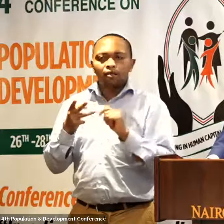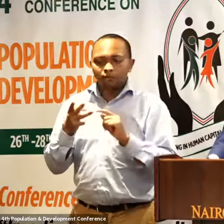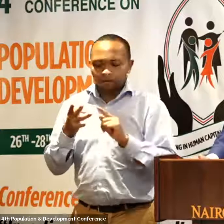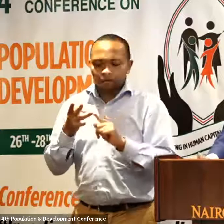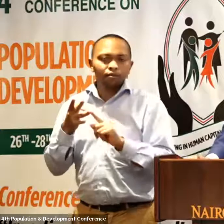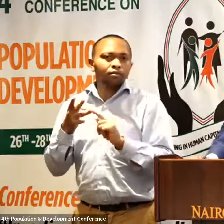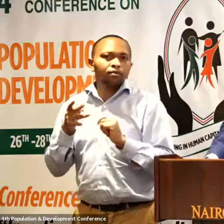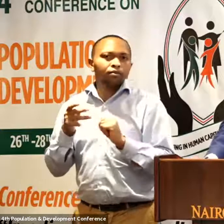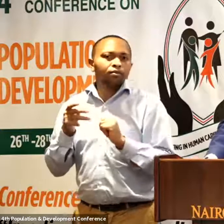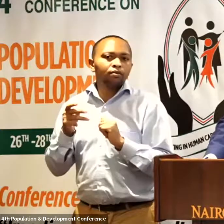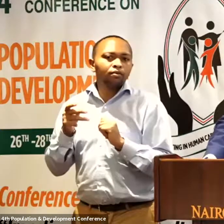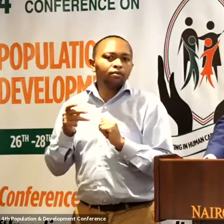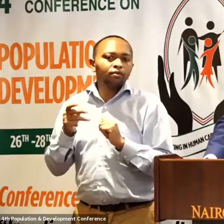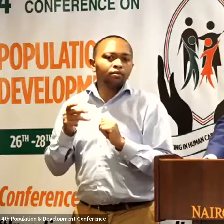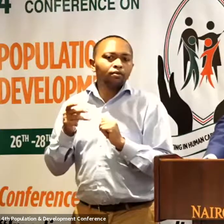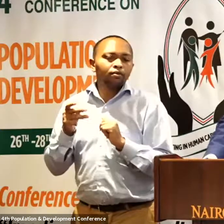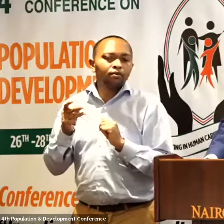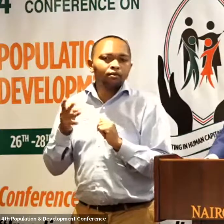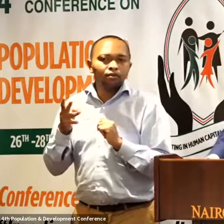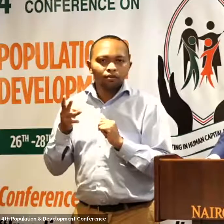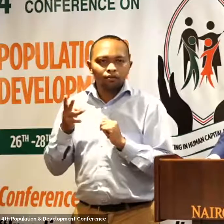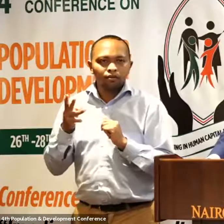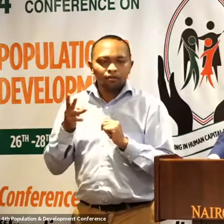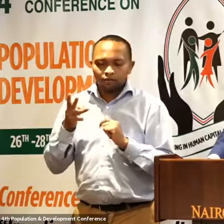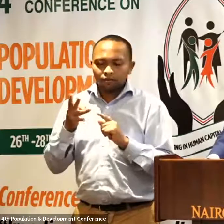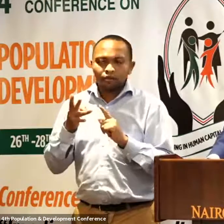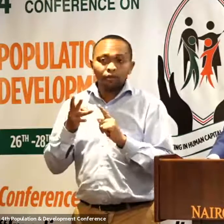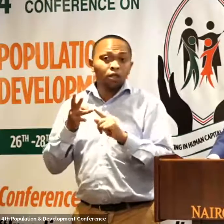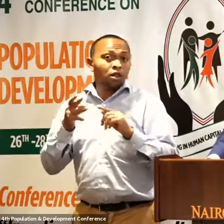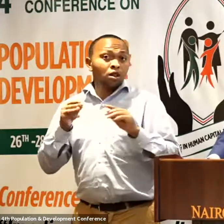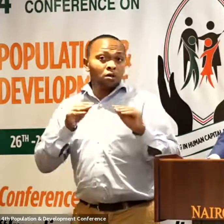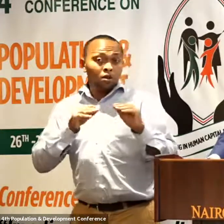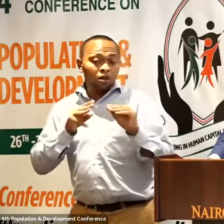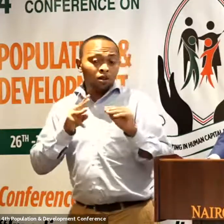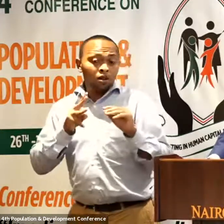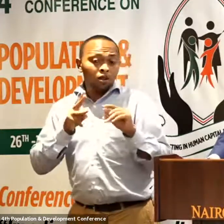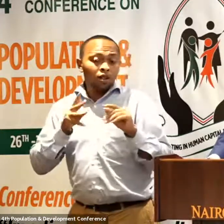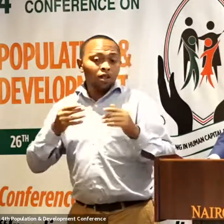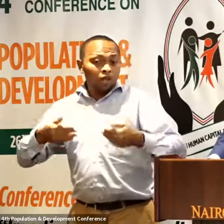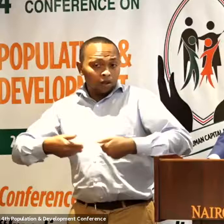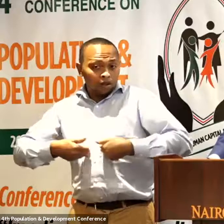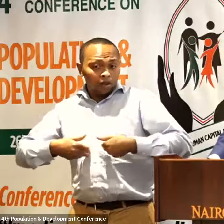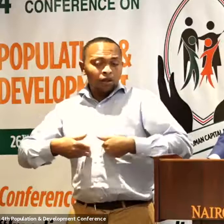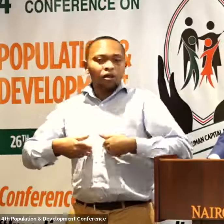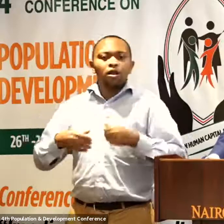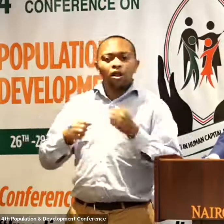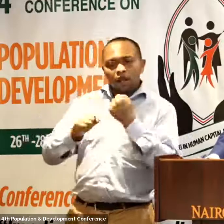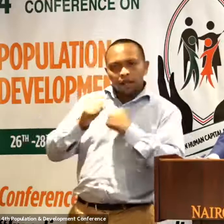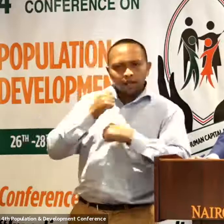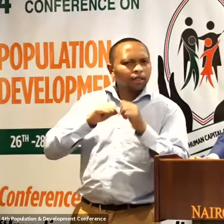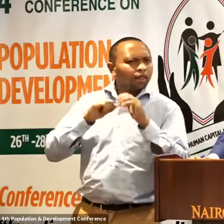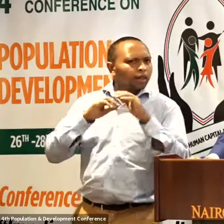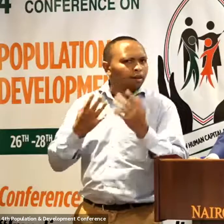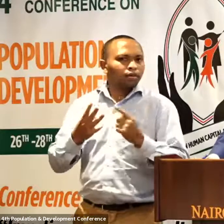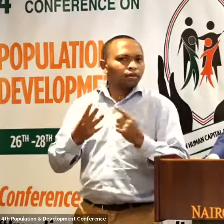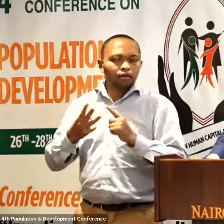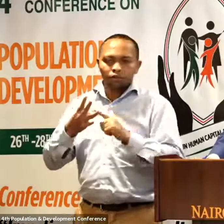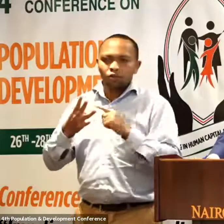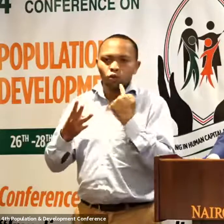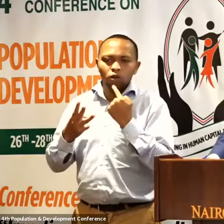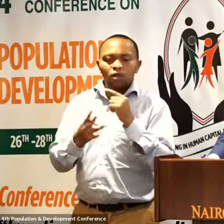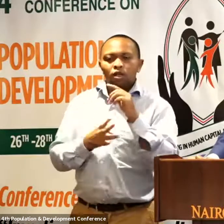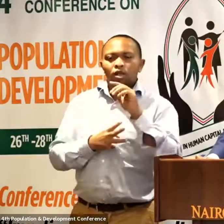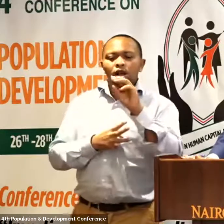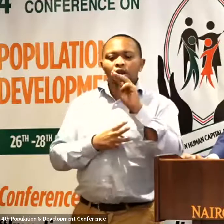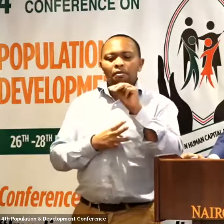Bay. On theme number 3.2, mobility and mortality among adolescents and young people, we're going to have, the chair is going to be Dr.